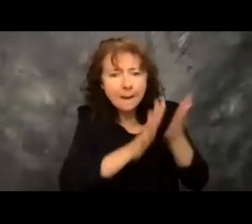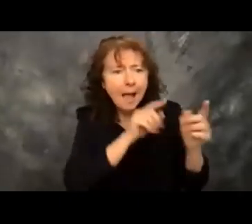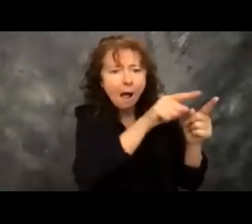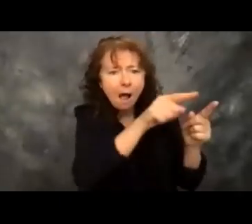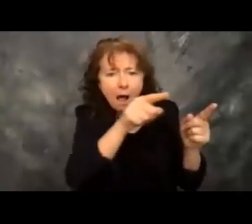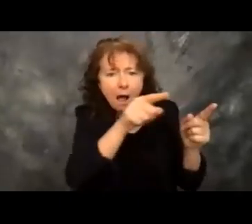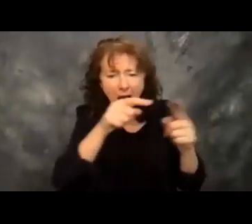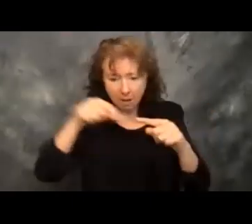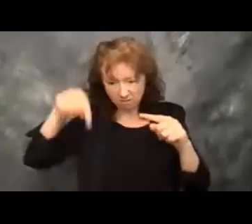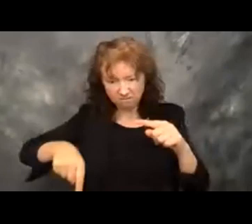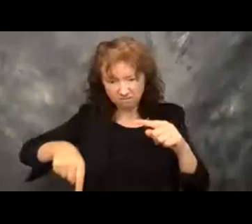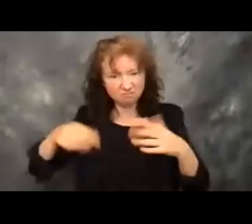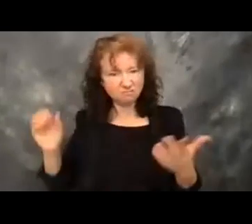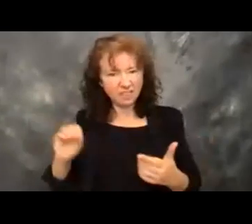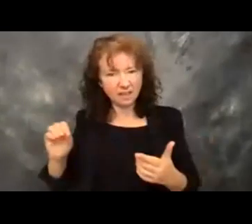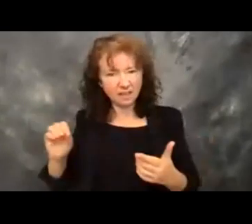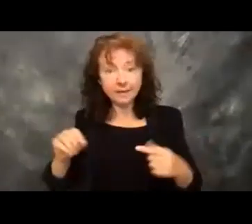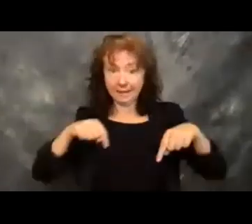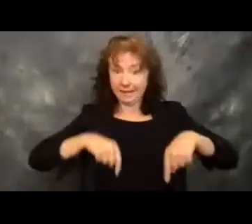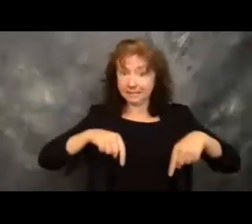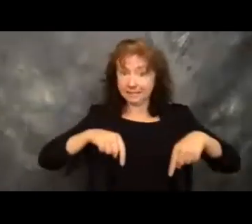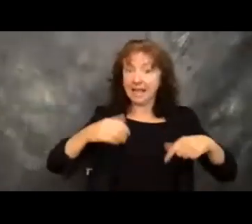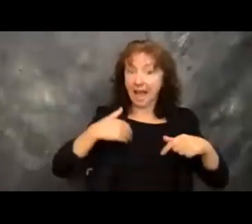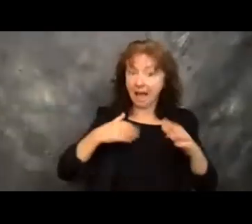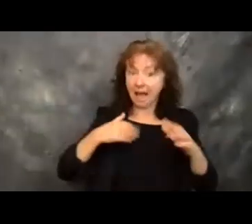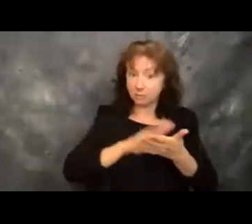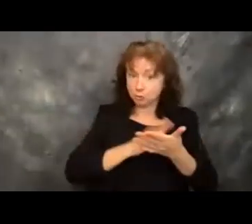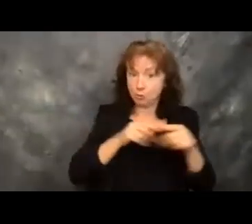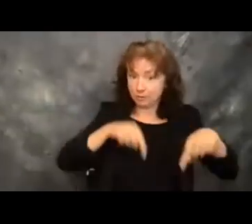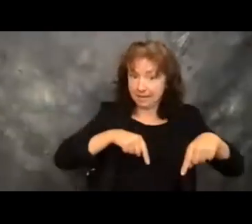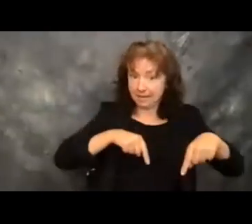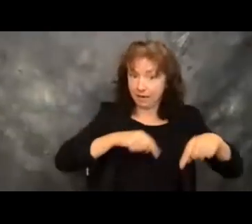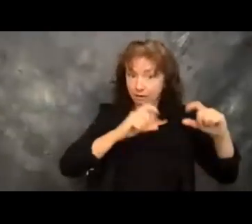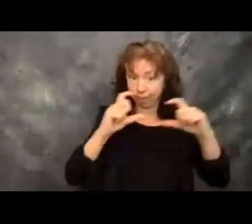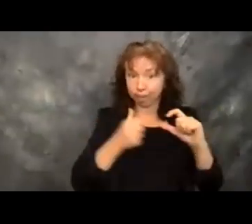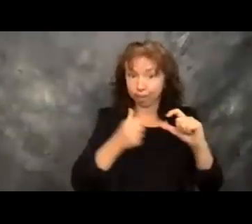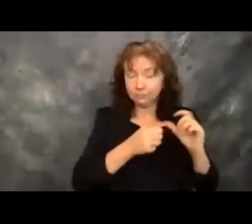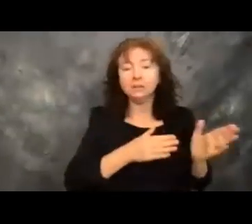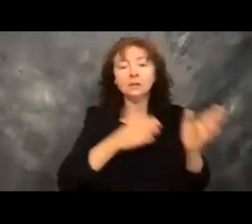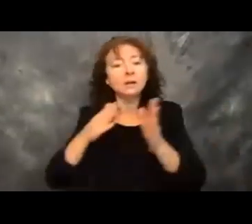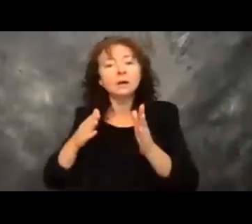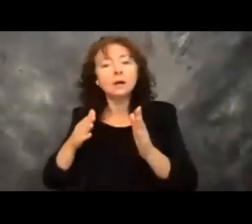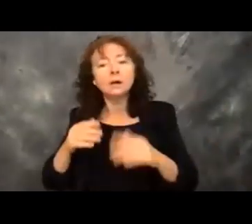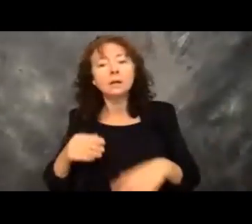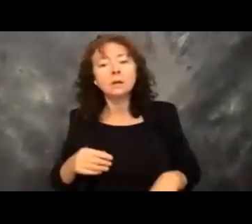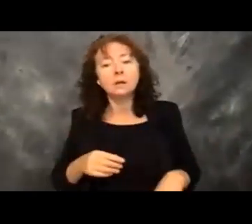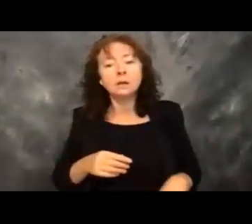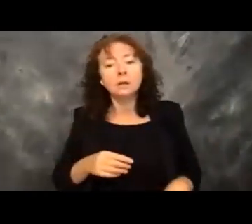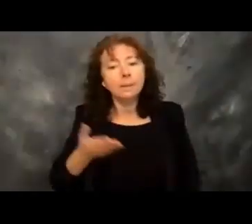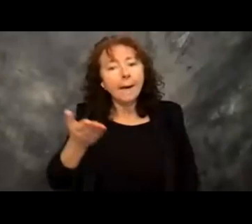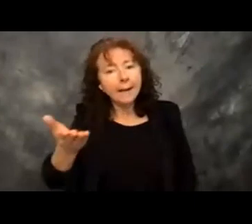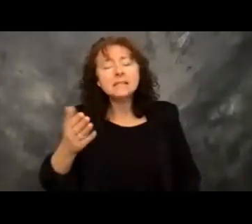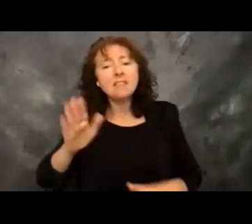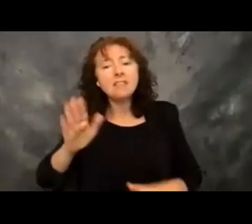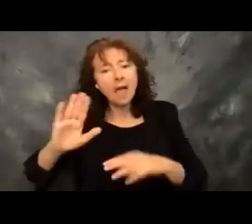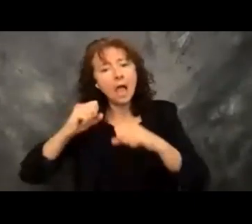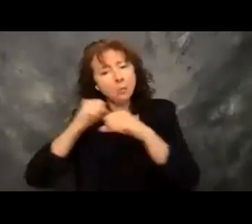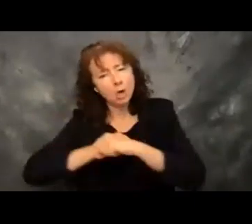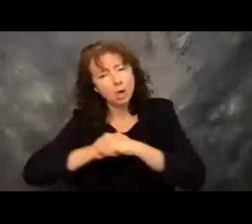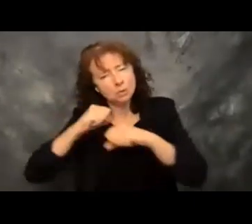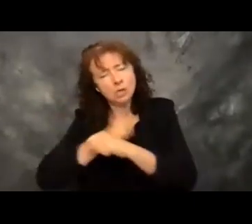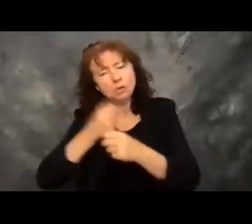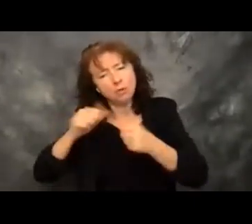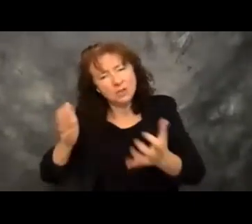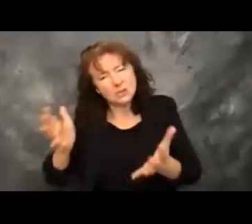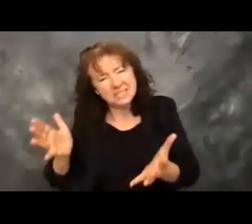one. He did note, Mr. Batatonishvili, that work is ongoing in this area. Thank